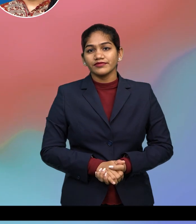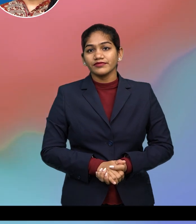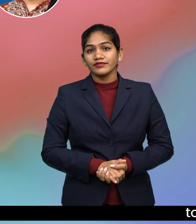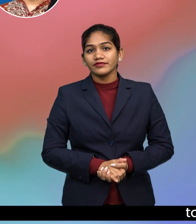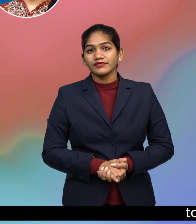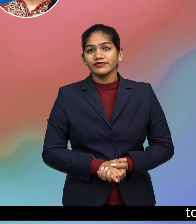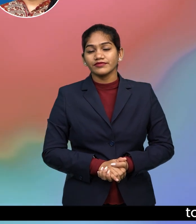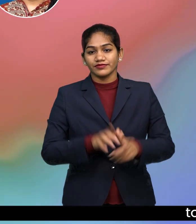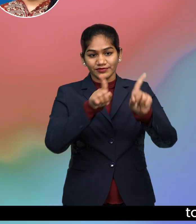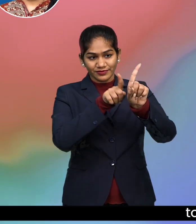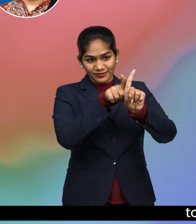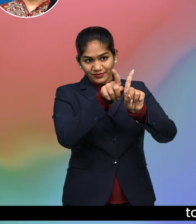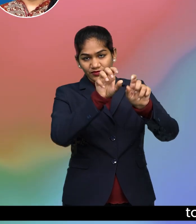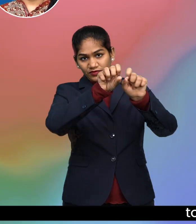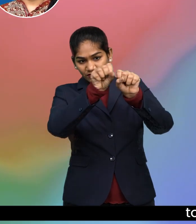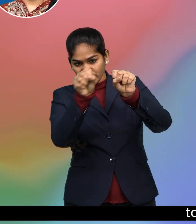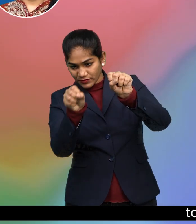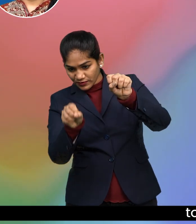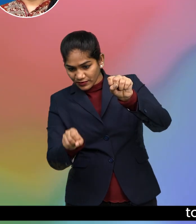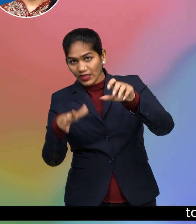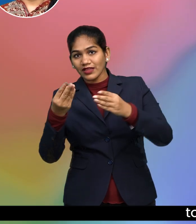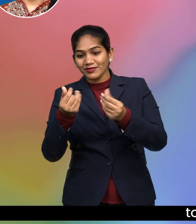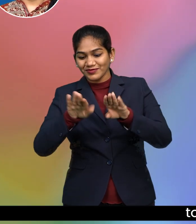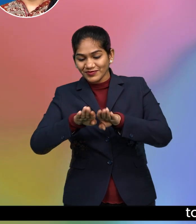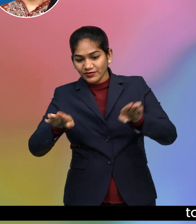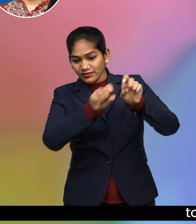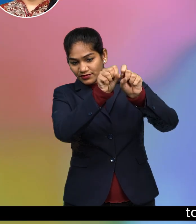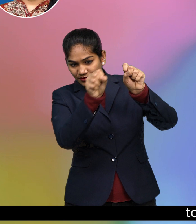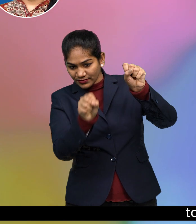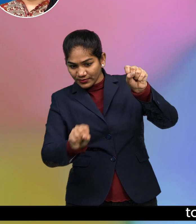is bent towards the ground